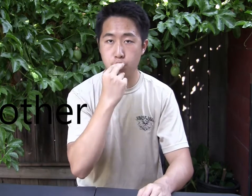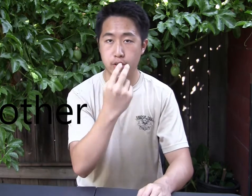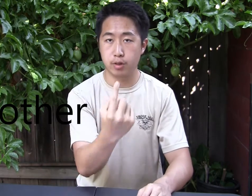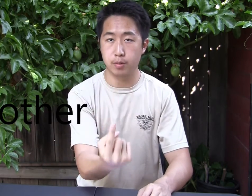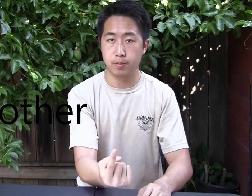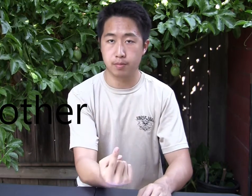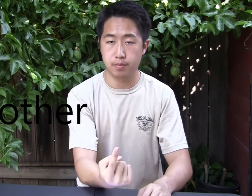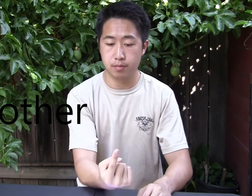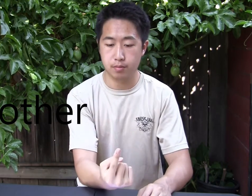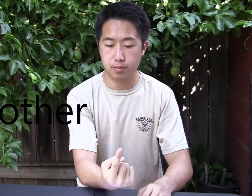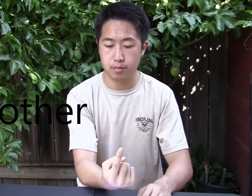Brother.